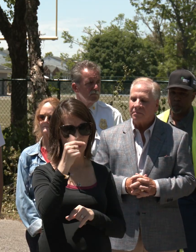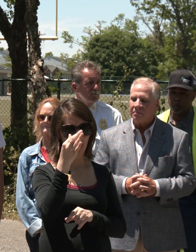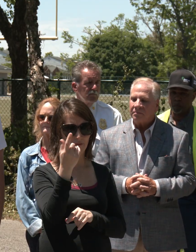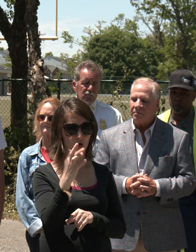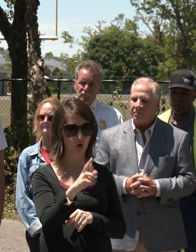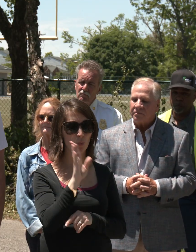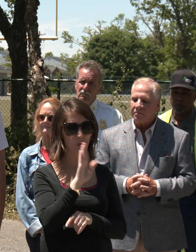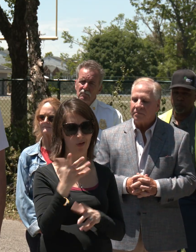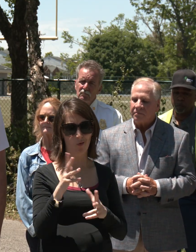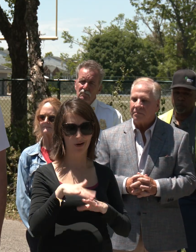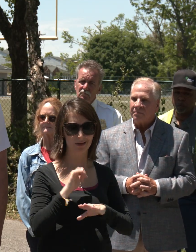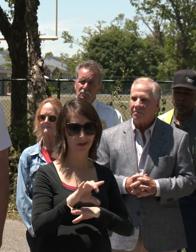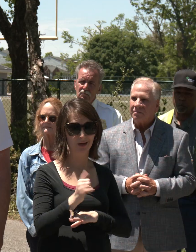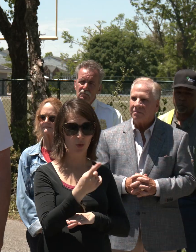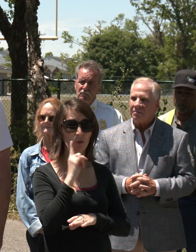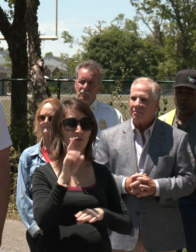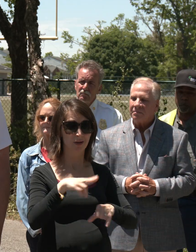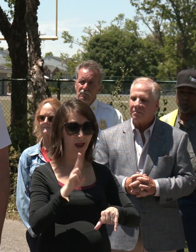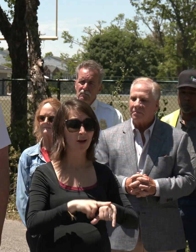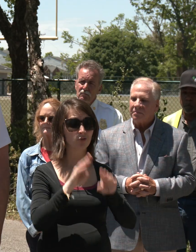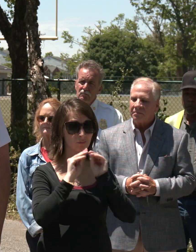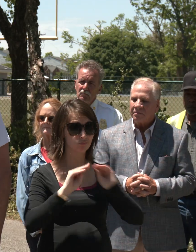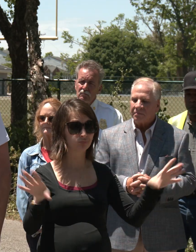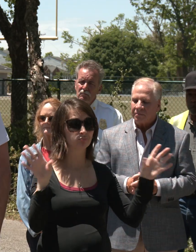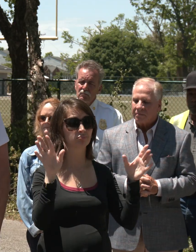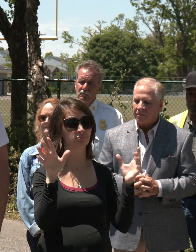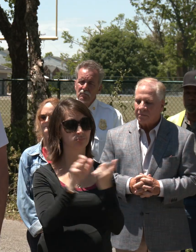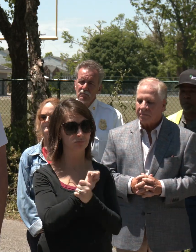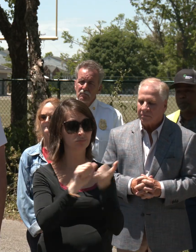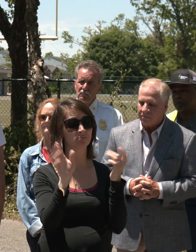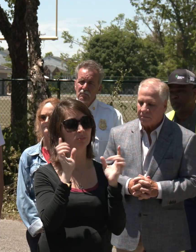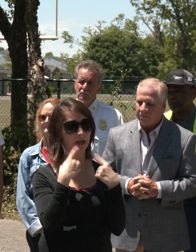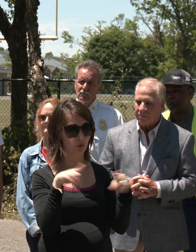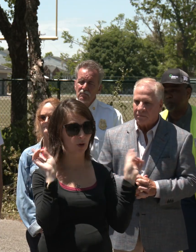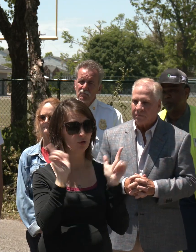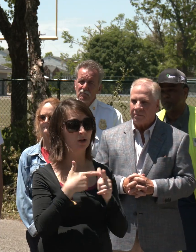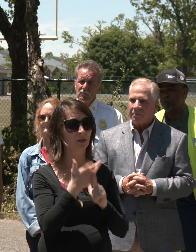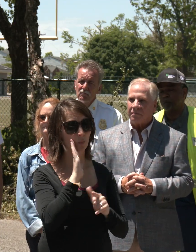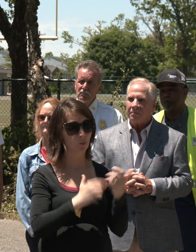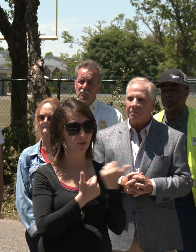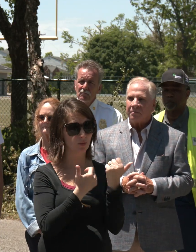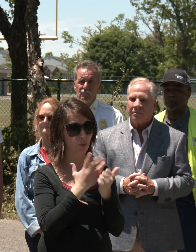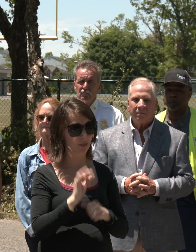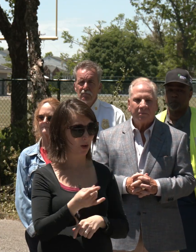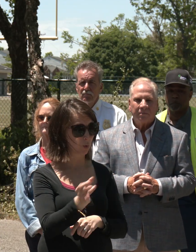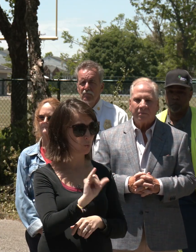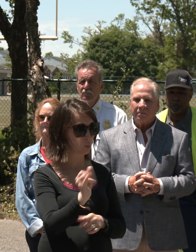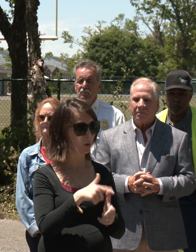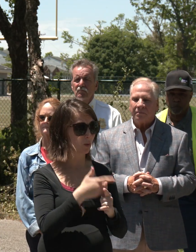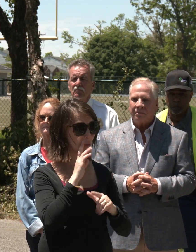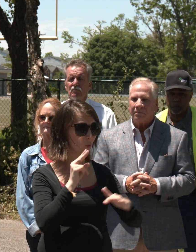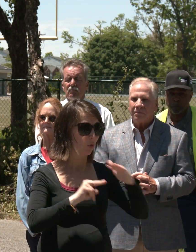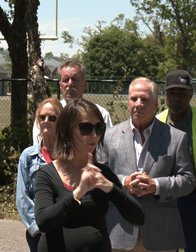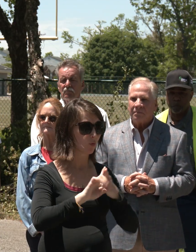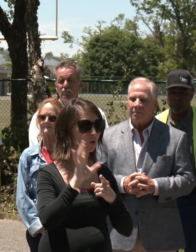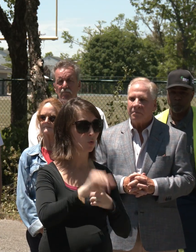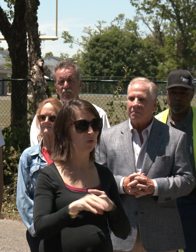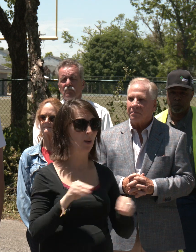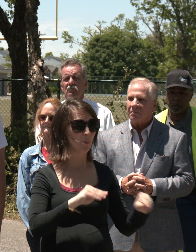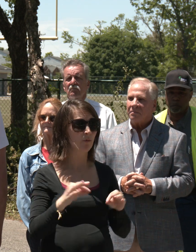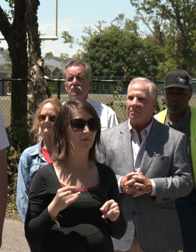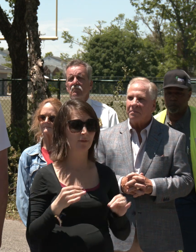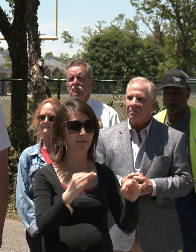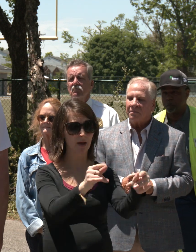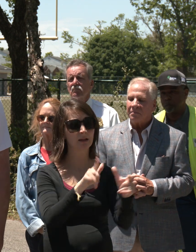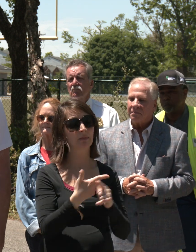a major disaster declaration. Of course, we will support that as well and look forward to that moving as quickly as possible. A bit of news